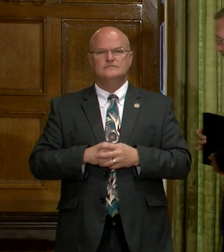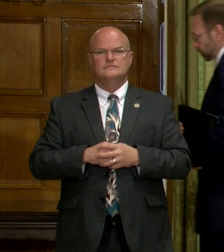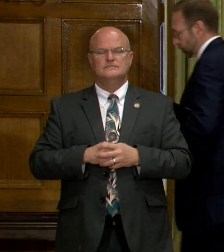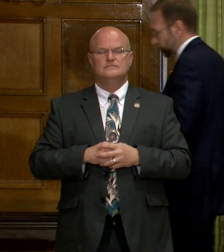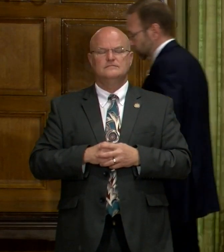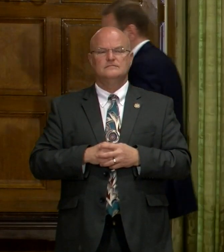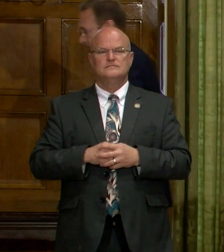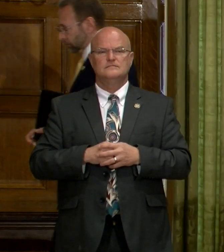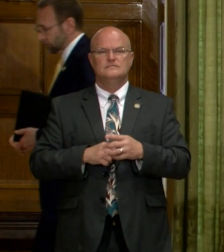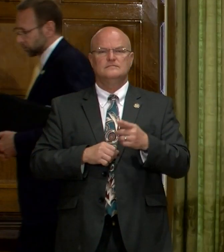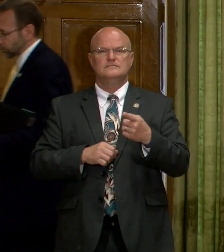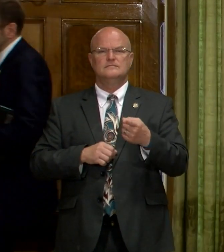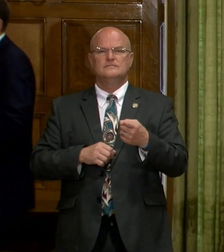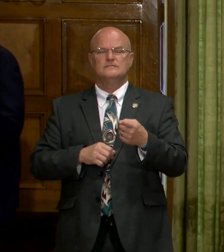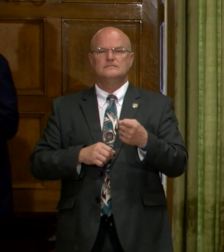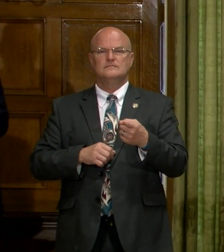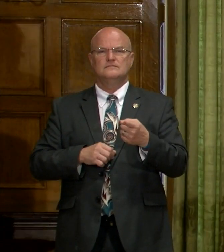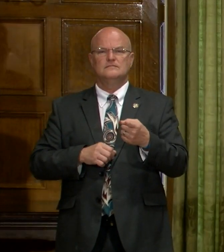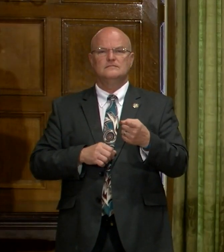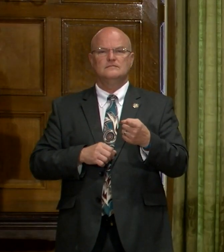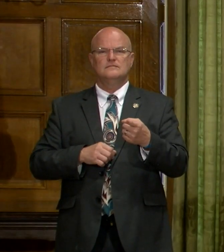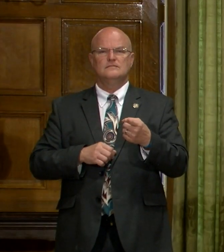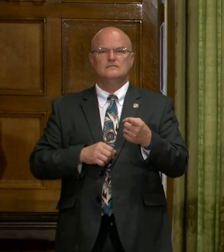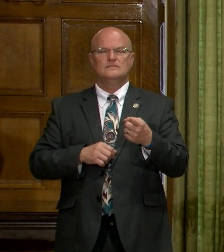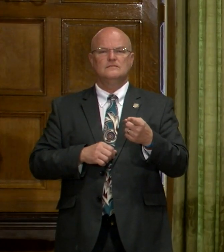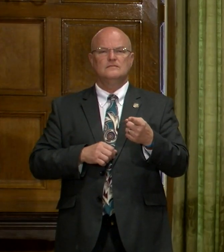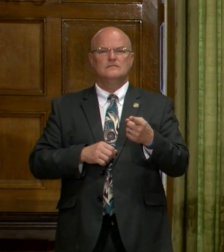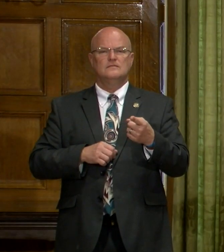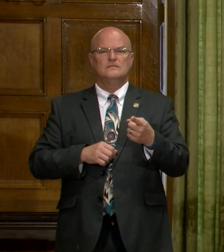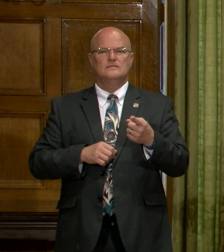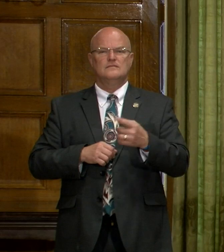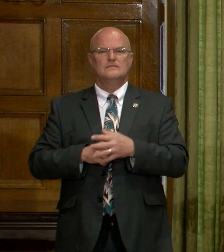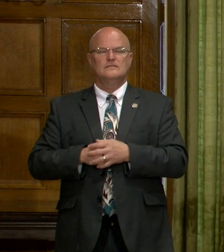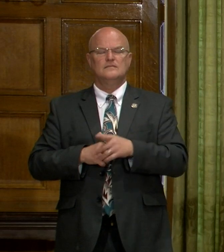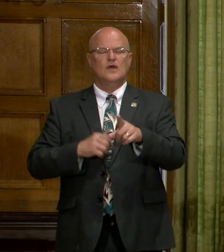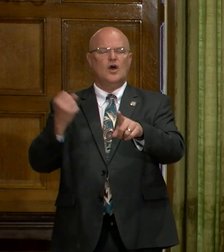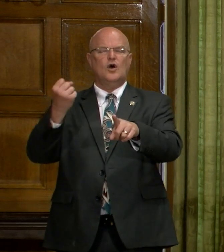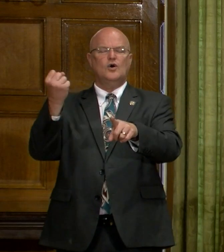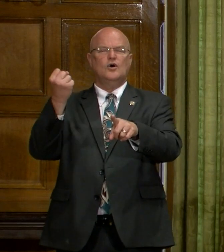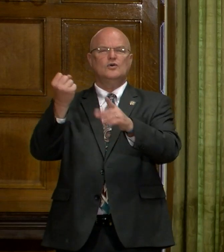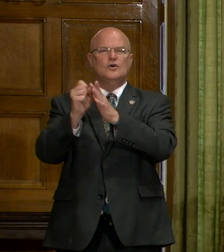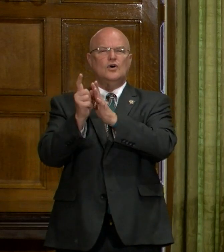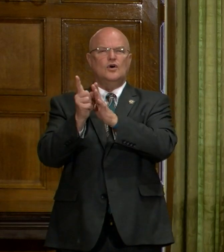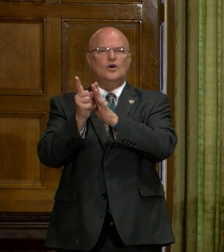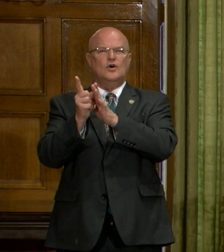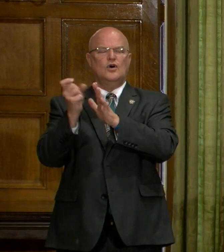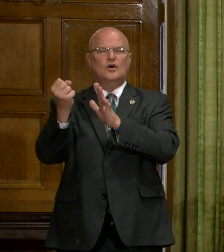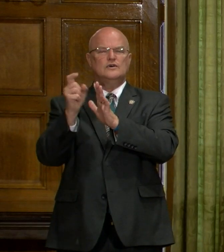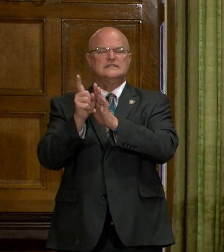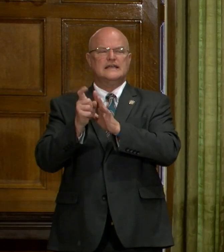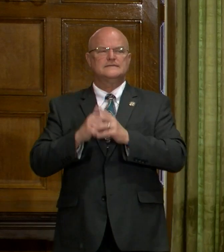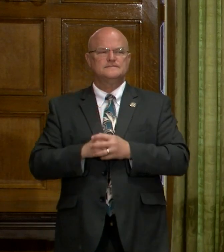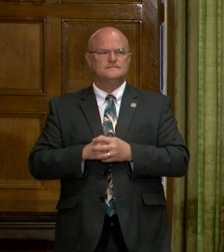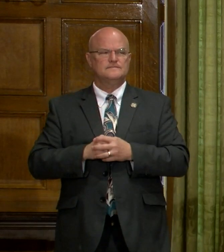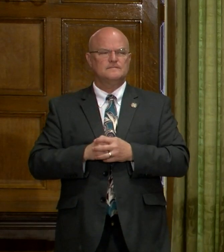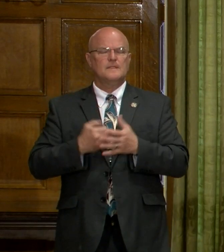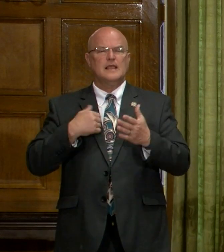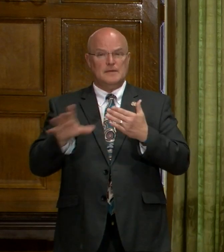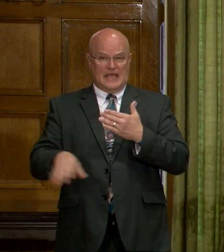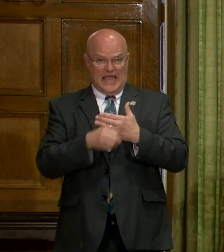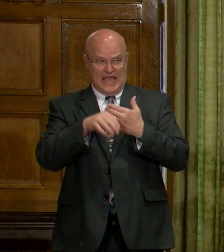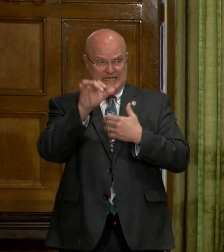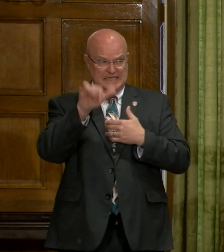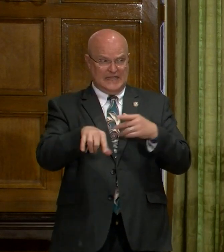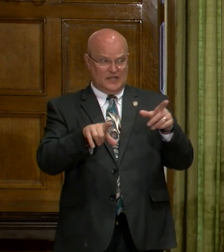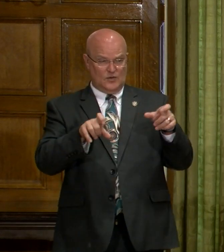Let me. I have a question from Memphis. All right. Just 1 second here. Just 1 second. Let me add